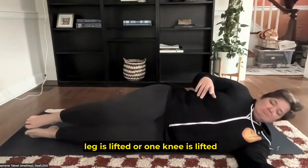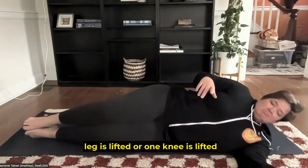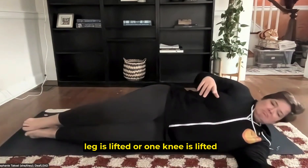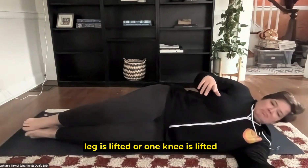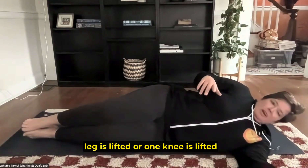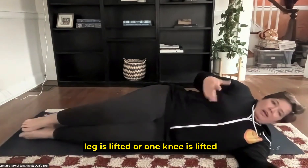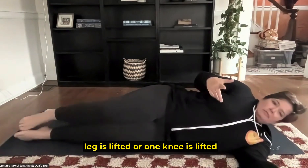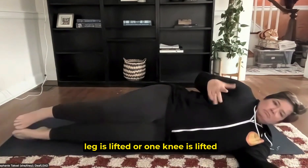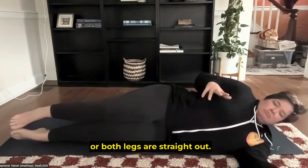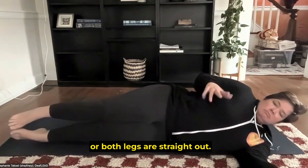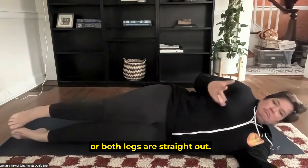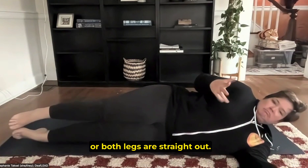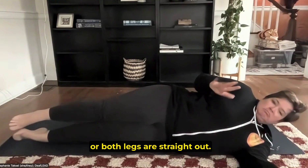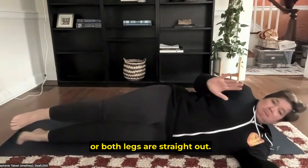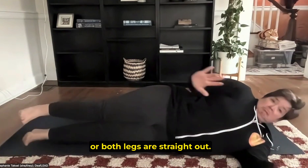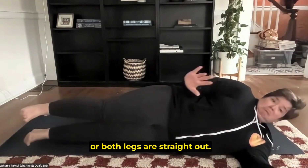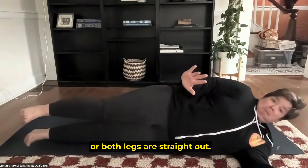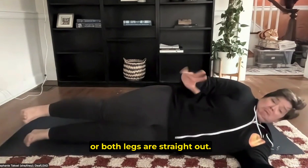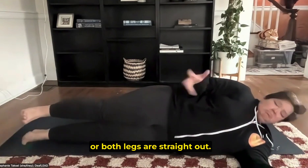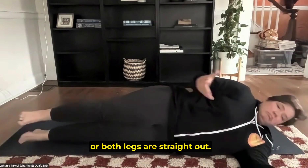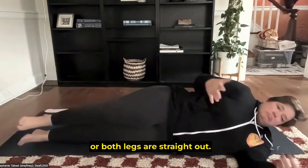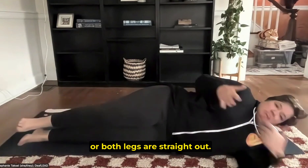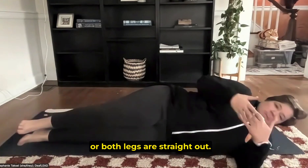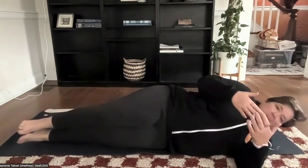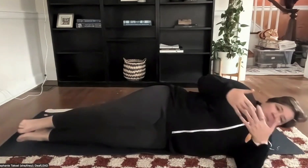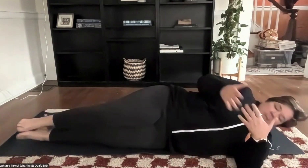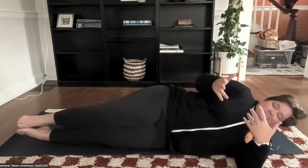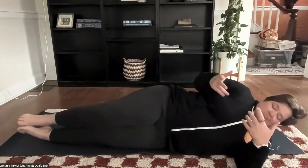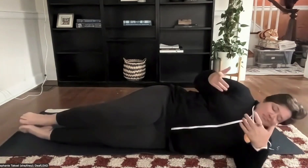knee is lifted or both legs are straight out.